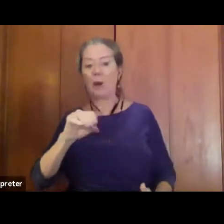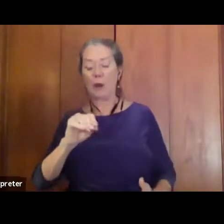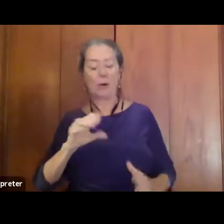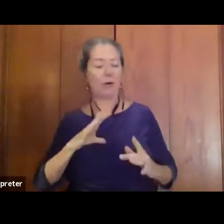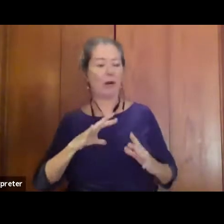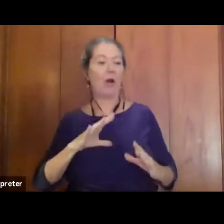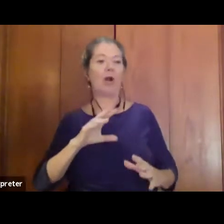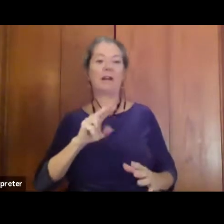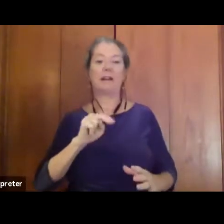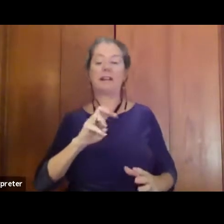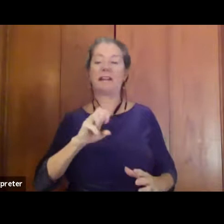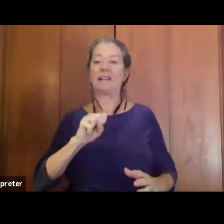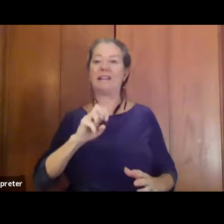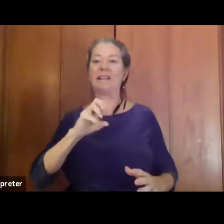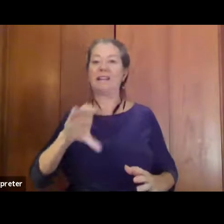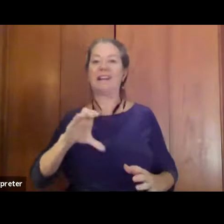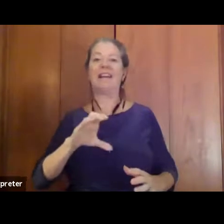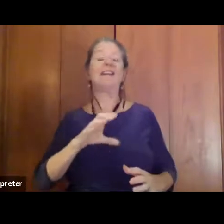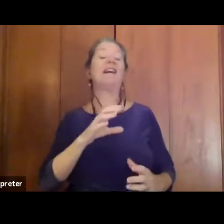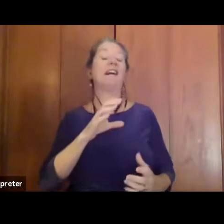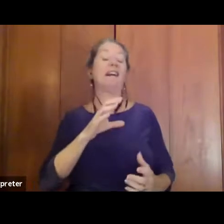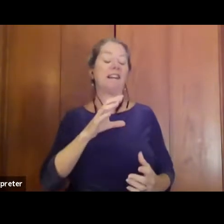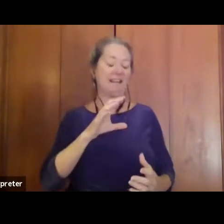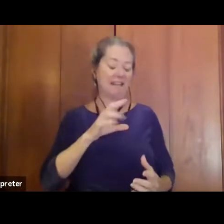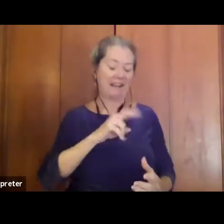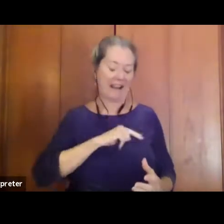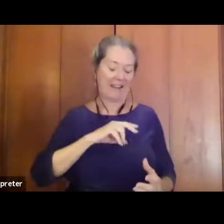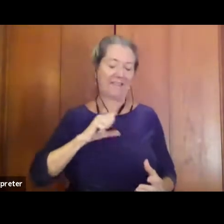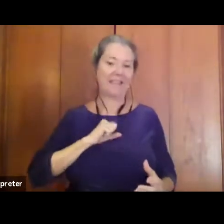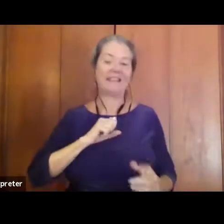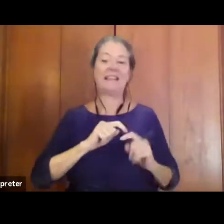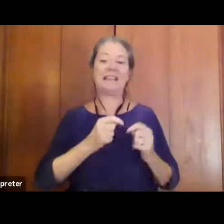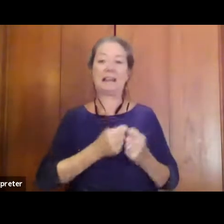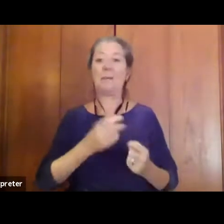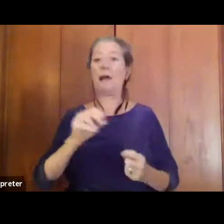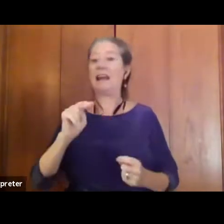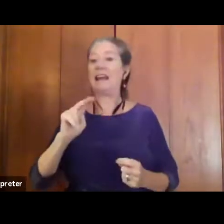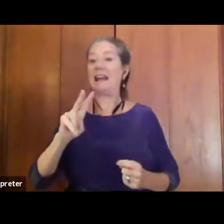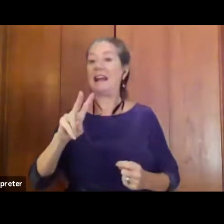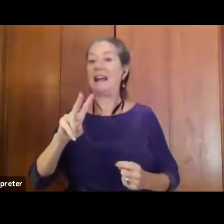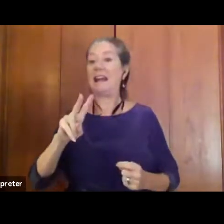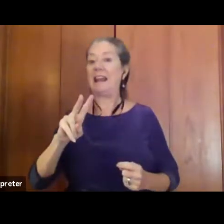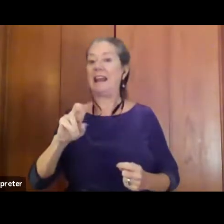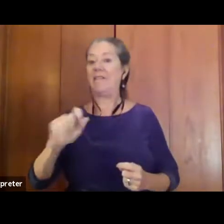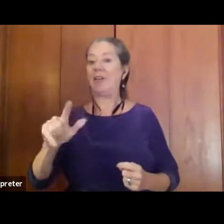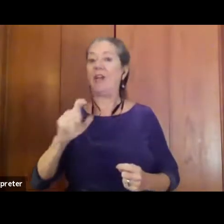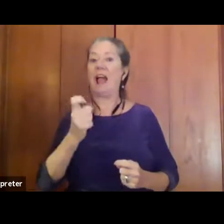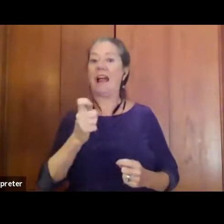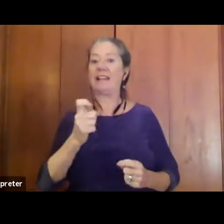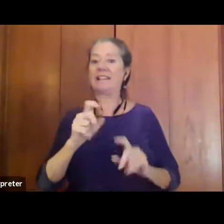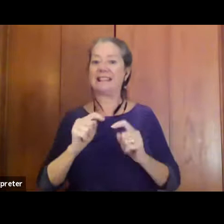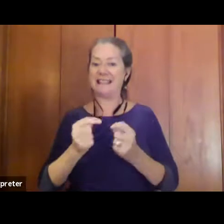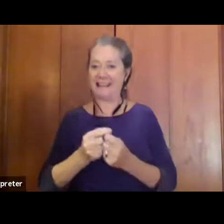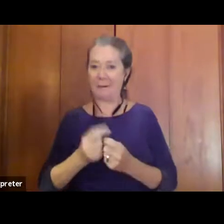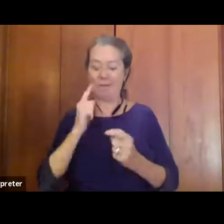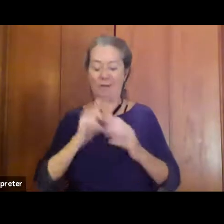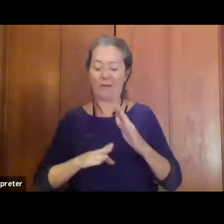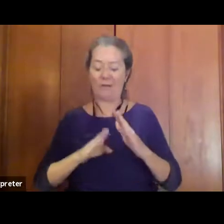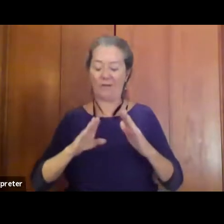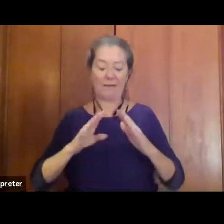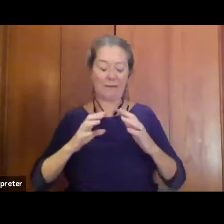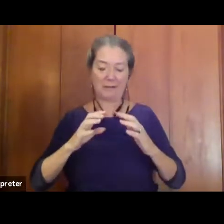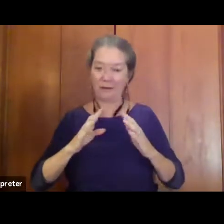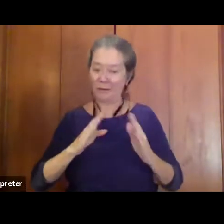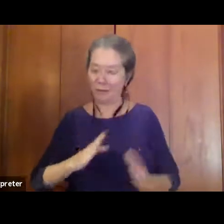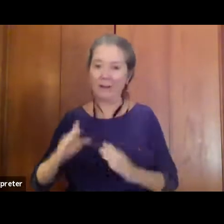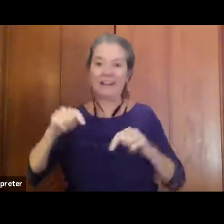and Navalex team for putting this fabulous event together. I also want to thank you for